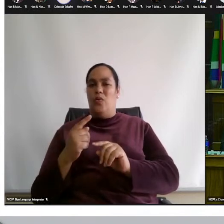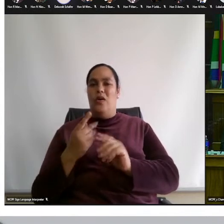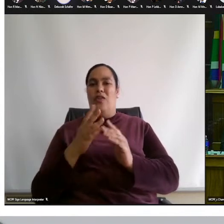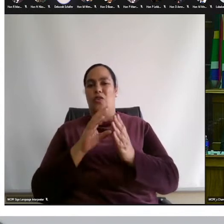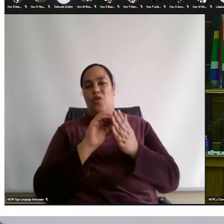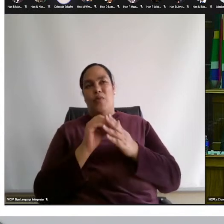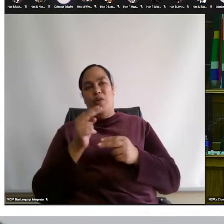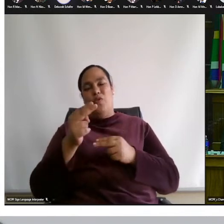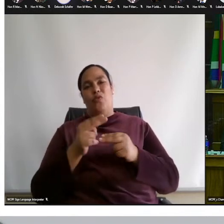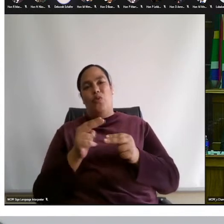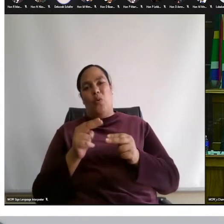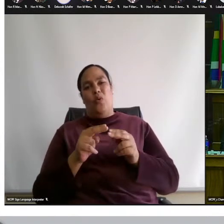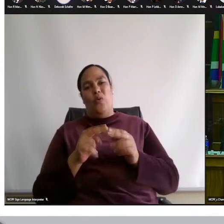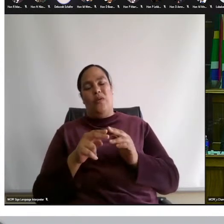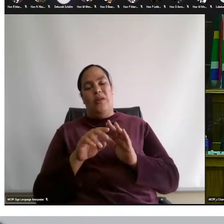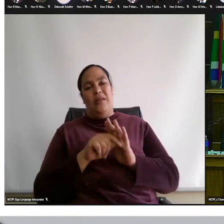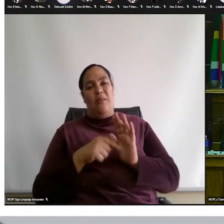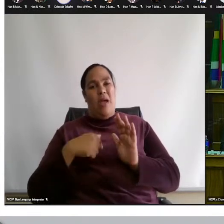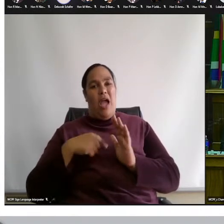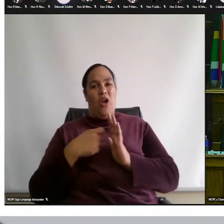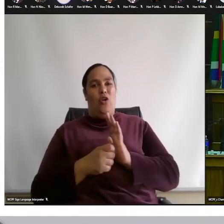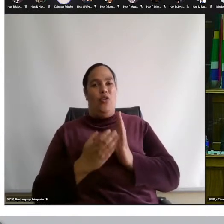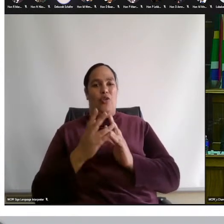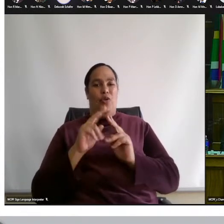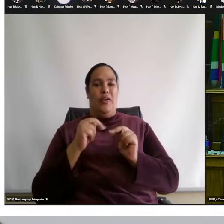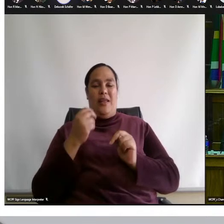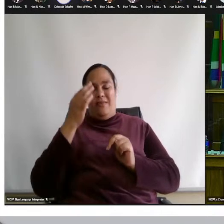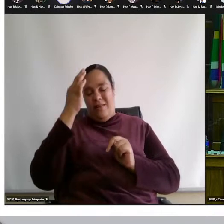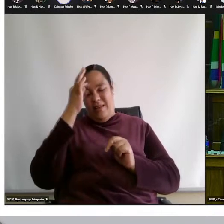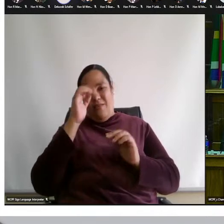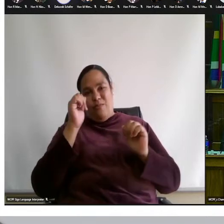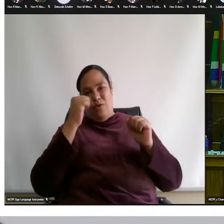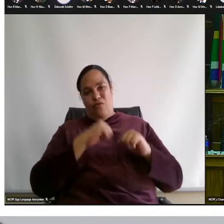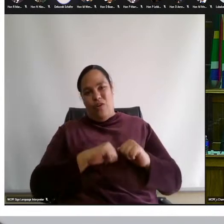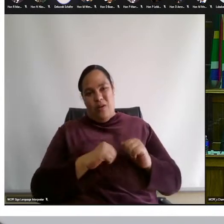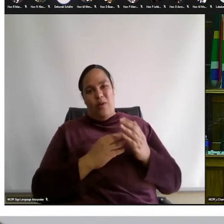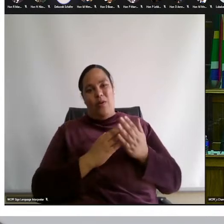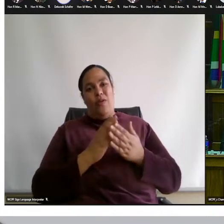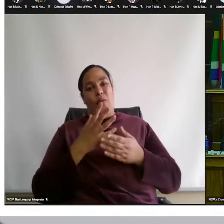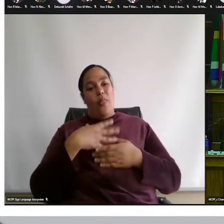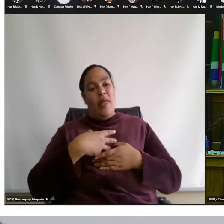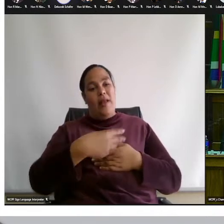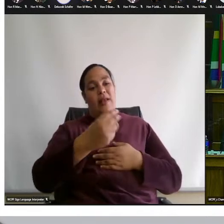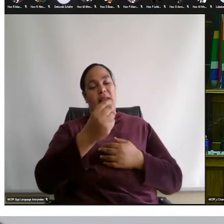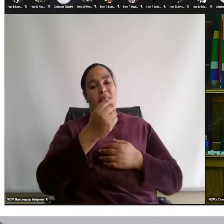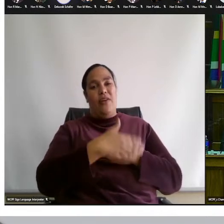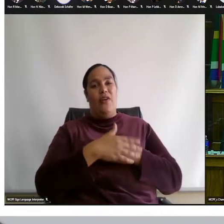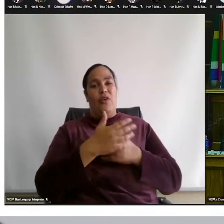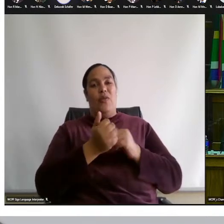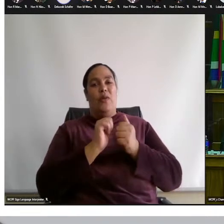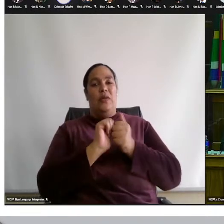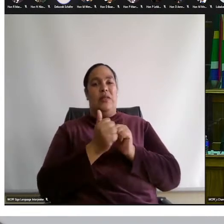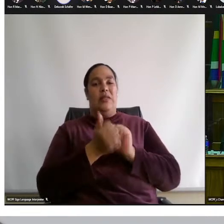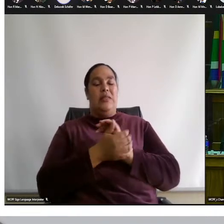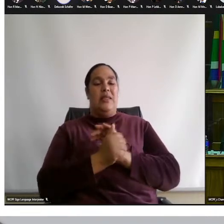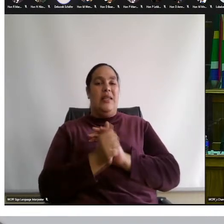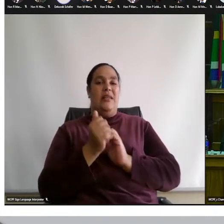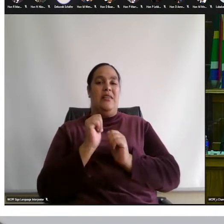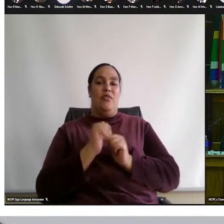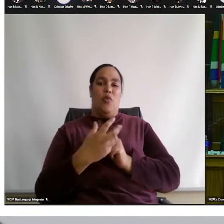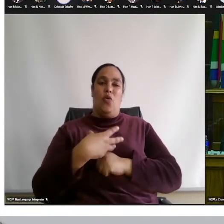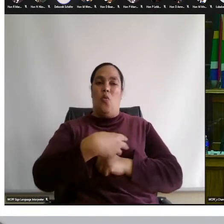temporarily specialists at our cost through a national government agreement who then leave the country taking their skills and support with them doesn't make sense at